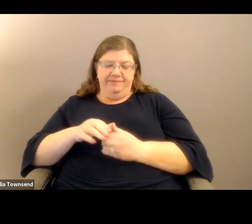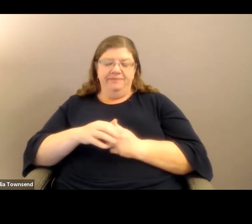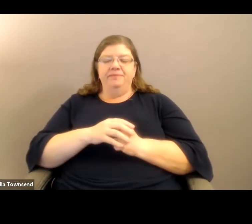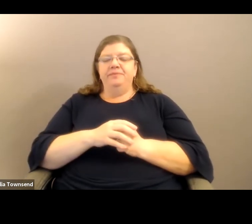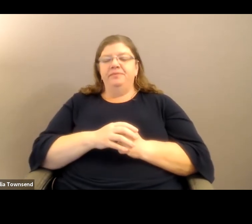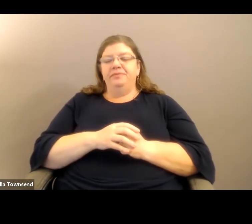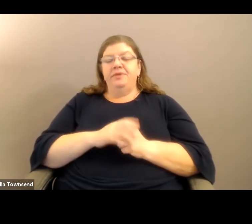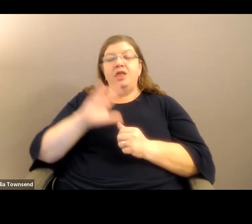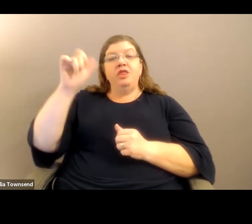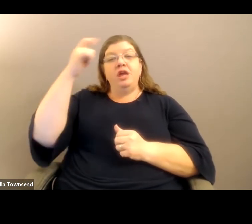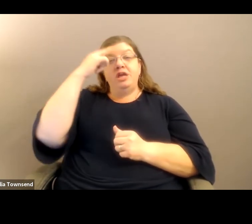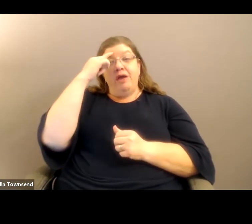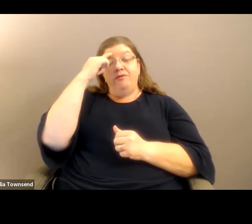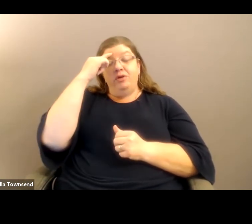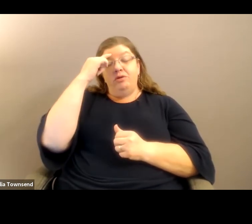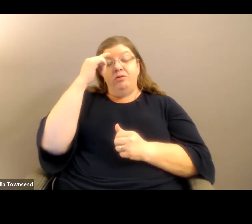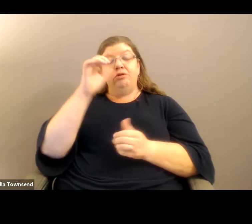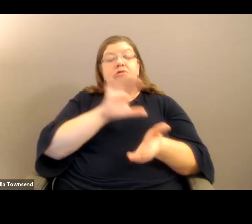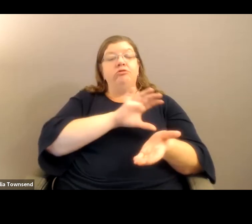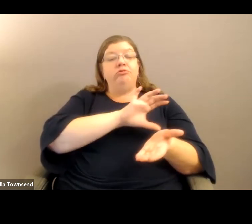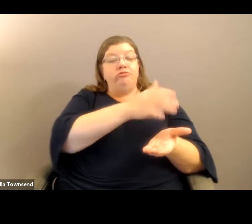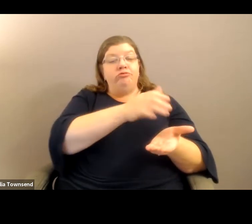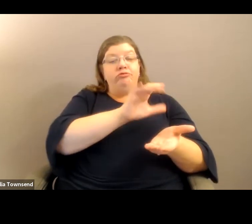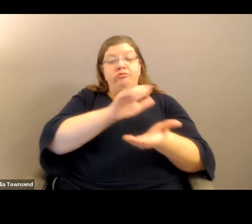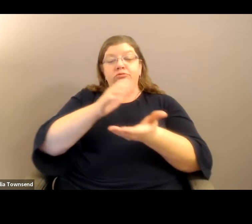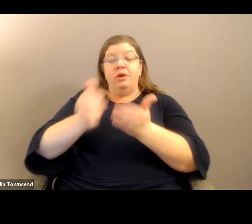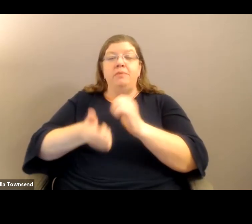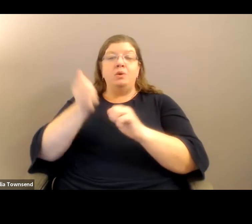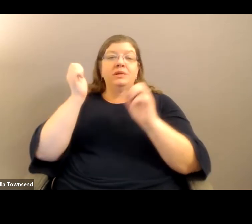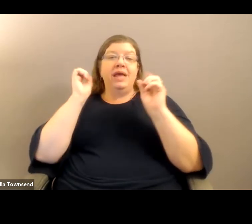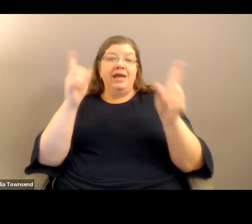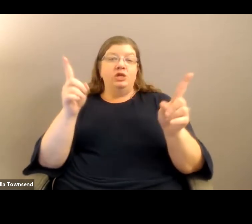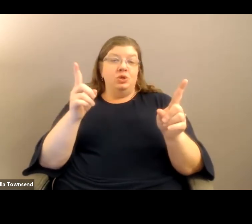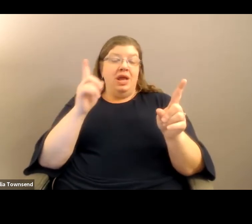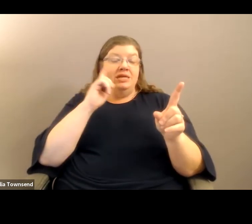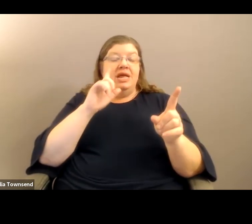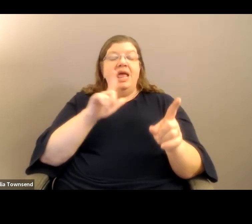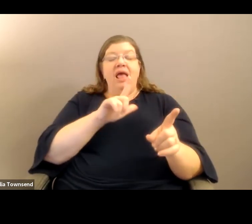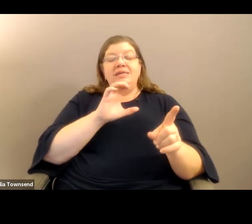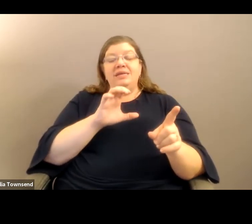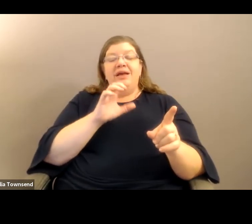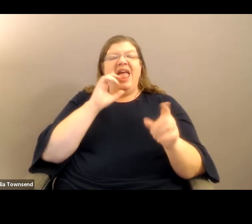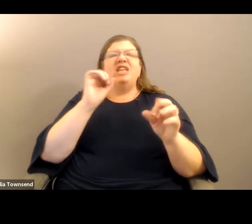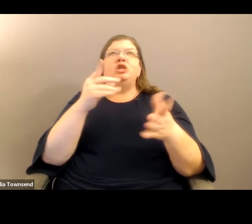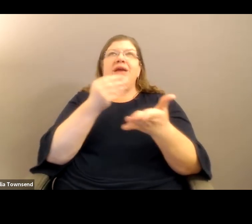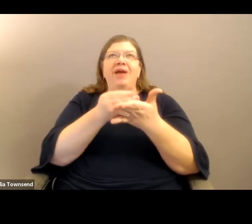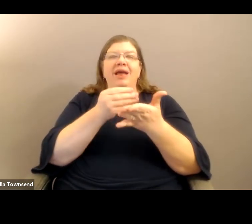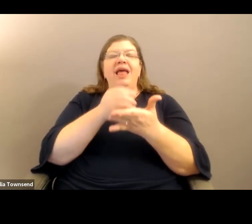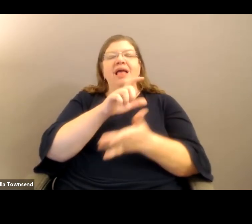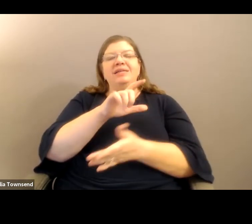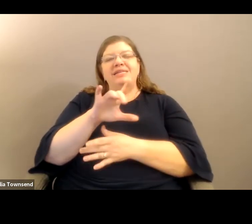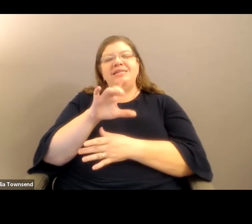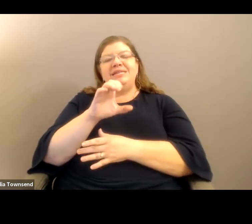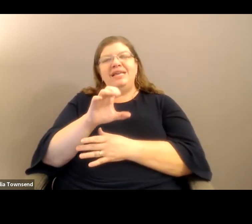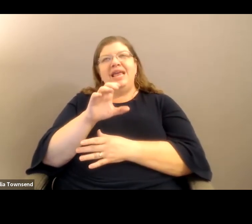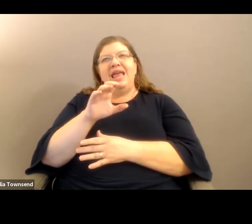The governor allocates most of the educational funding in the LCFF, which is the local control funding